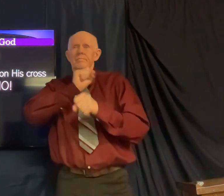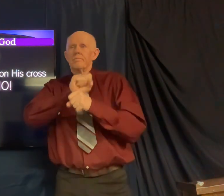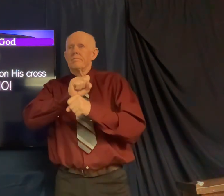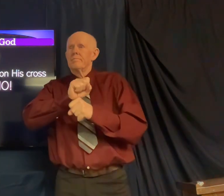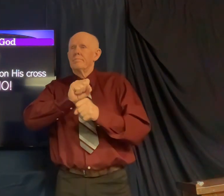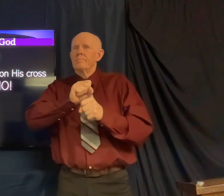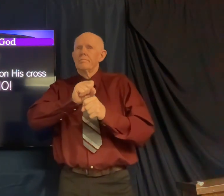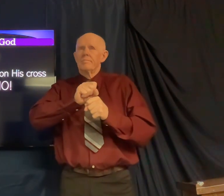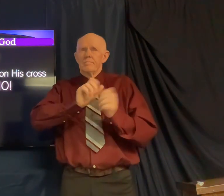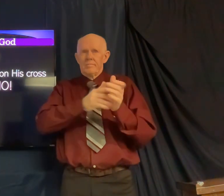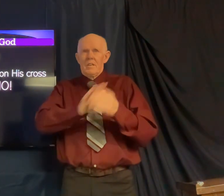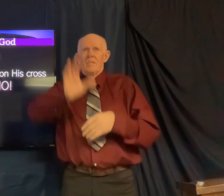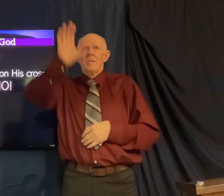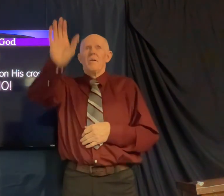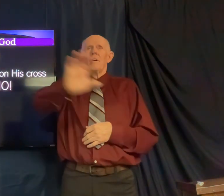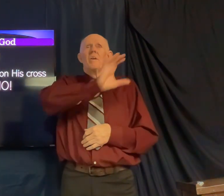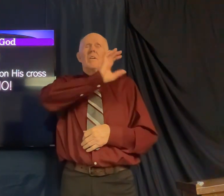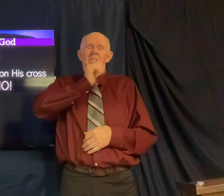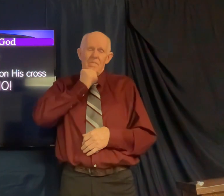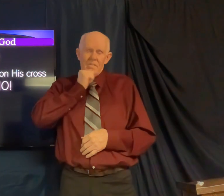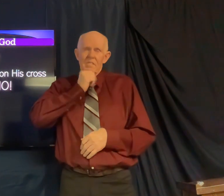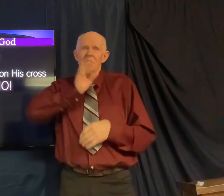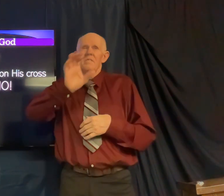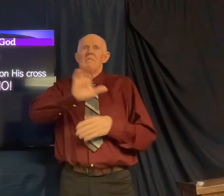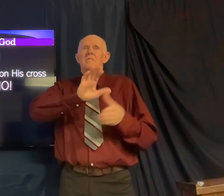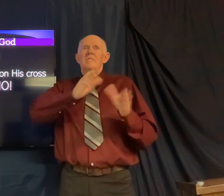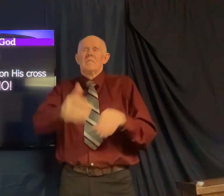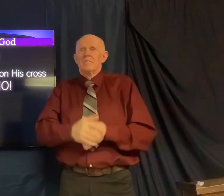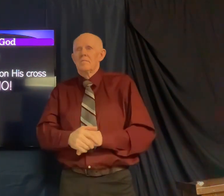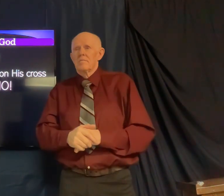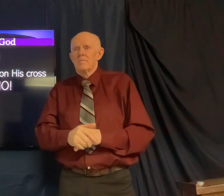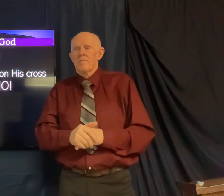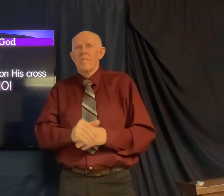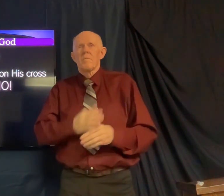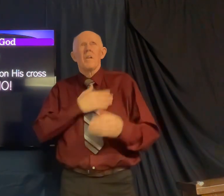many years later. Jesus on the cross, his suffering and his death.